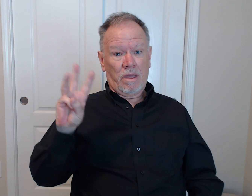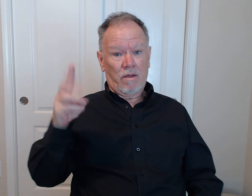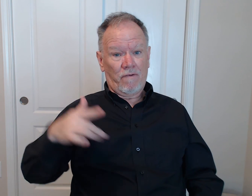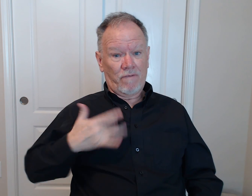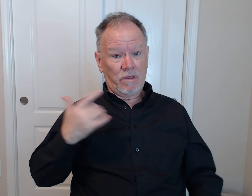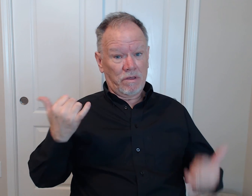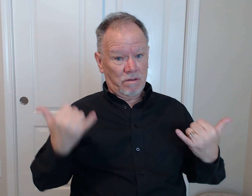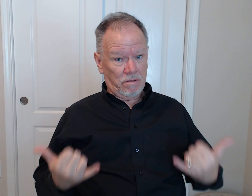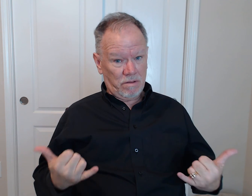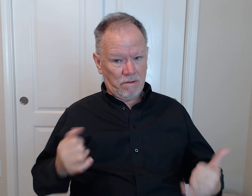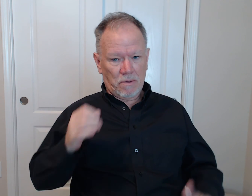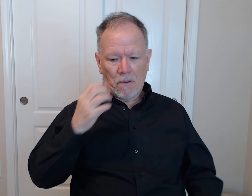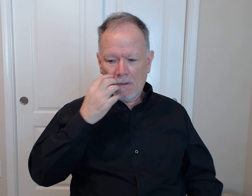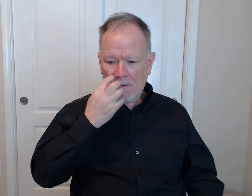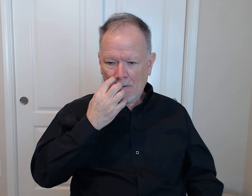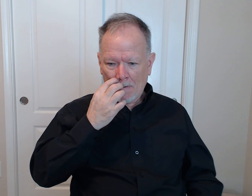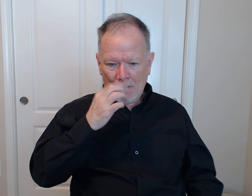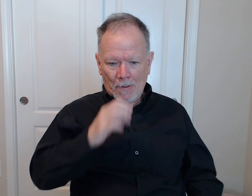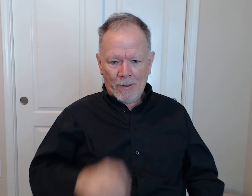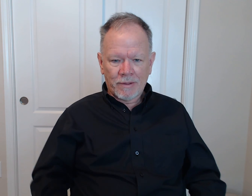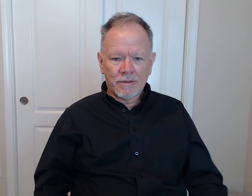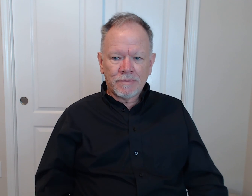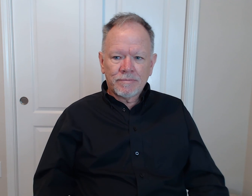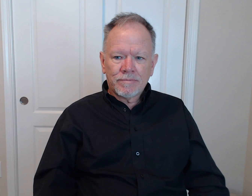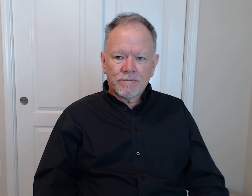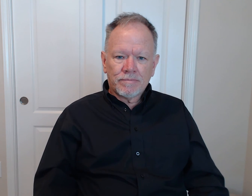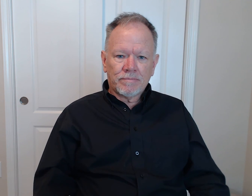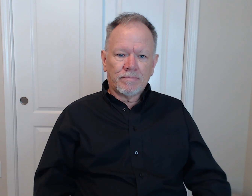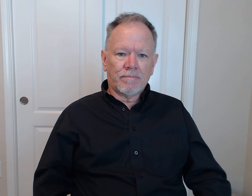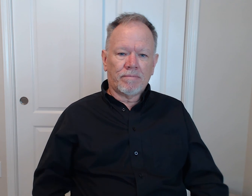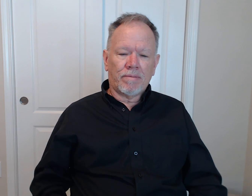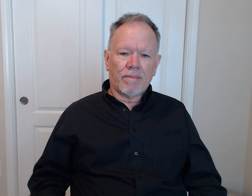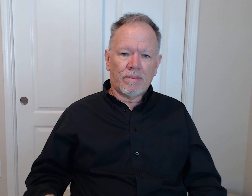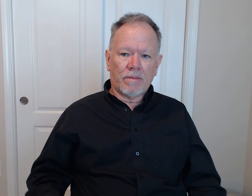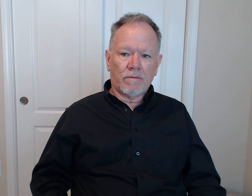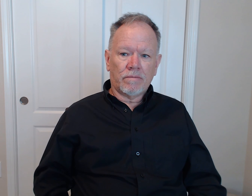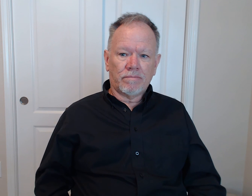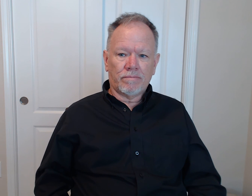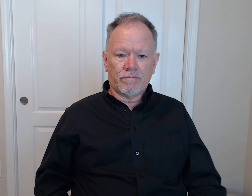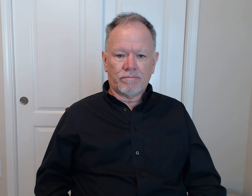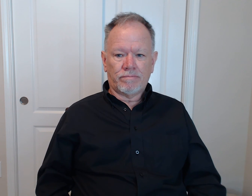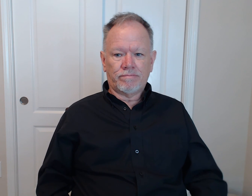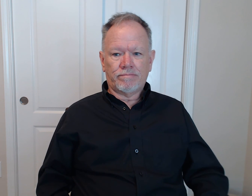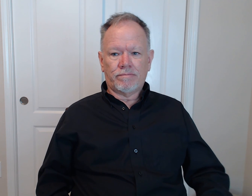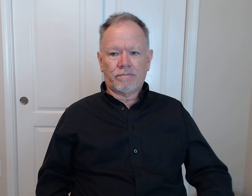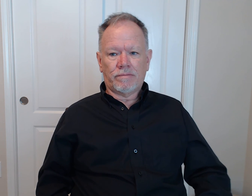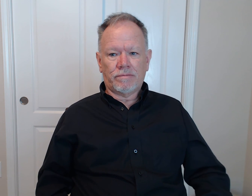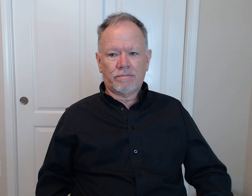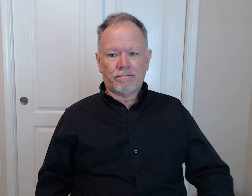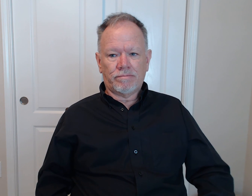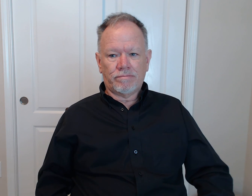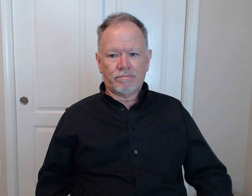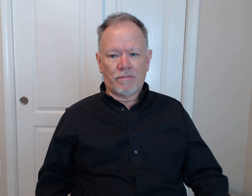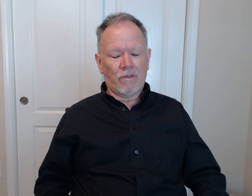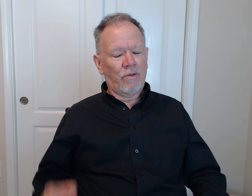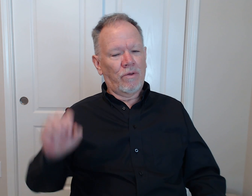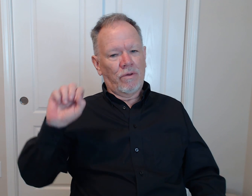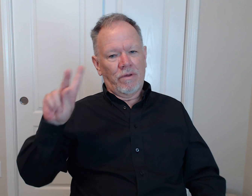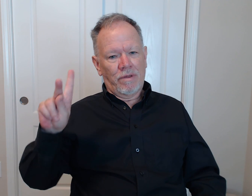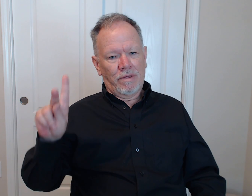addition problems that we give in the exercises, you can press the hints and it'll draw circles, and you can just count up the circles. Or if you want to do it on your own so you